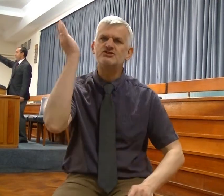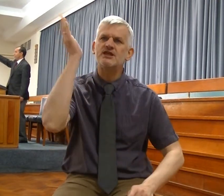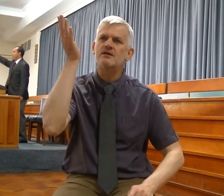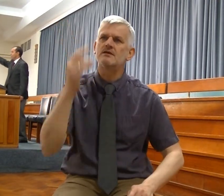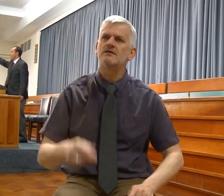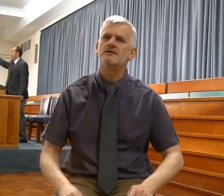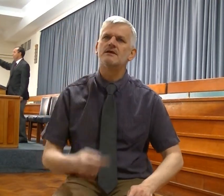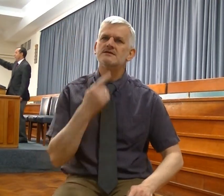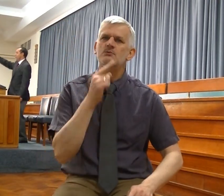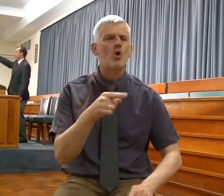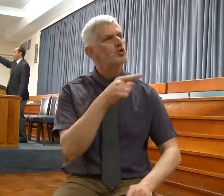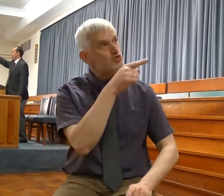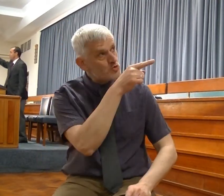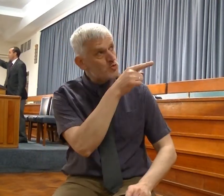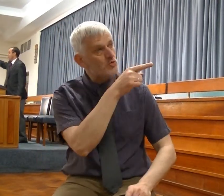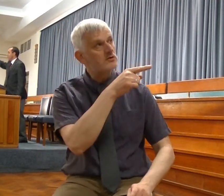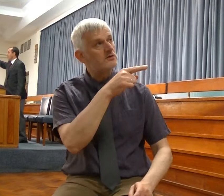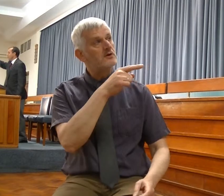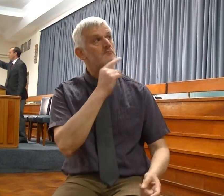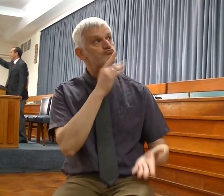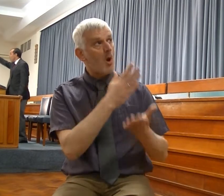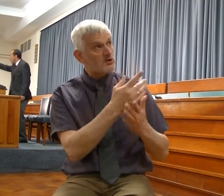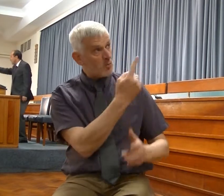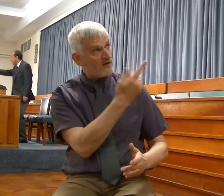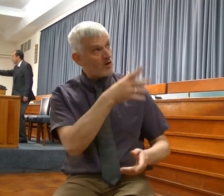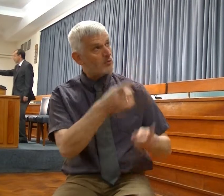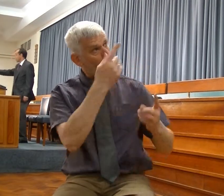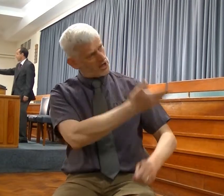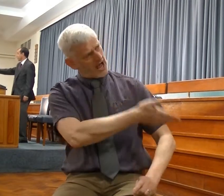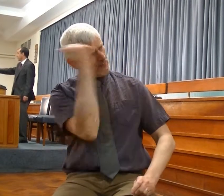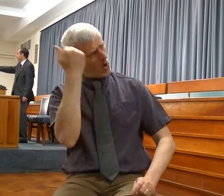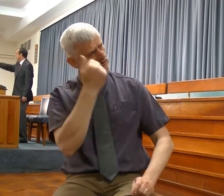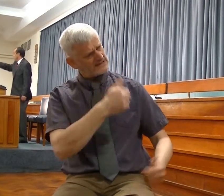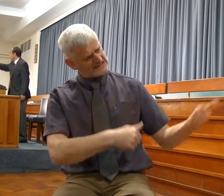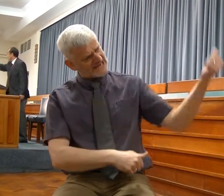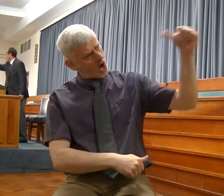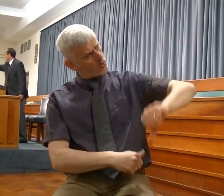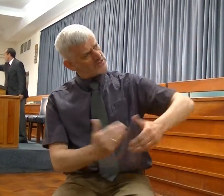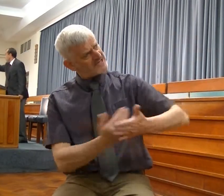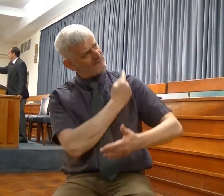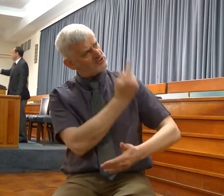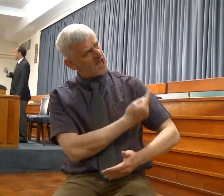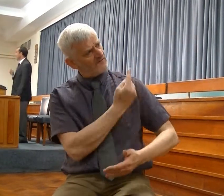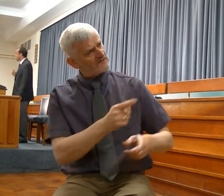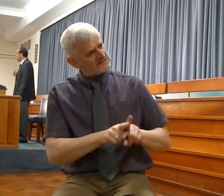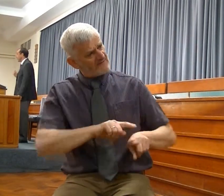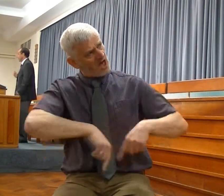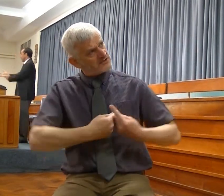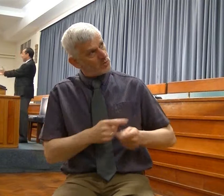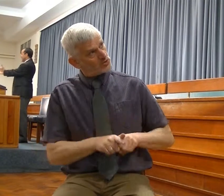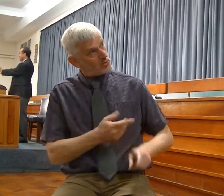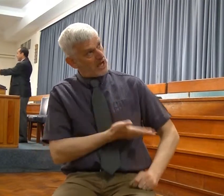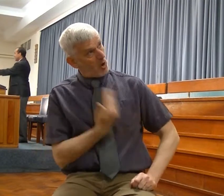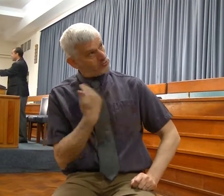of God, if you are the Messiah, if you are the chosen one of God, come down from that cross, save yourself, and